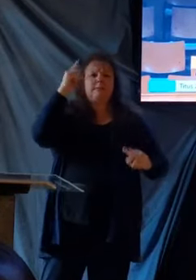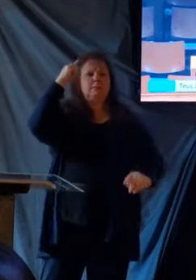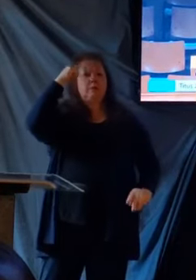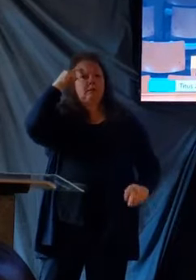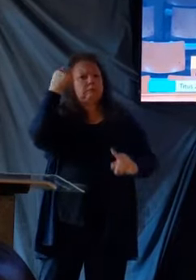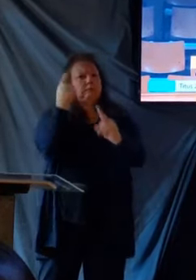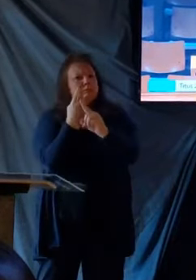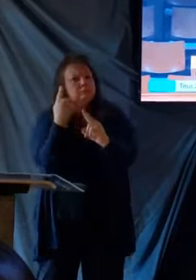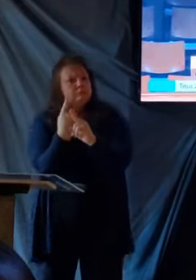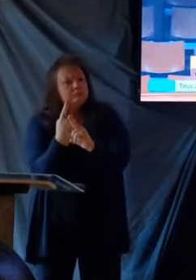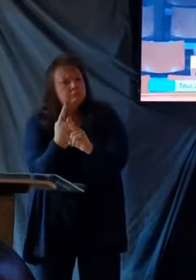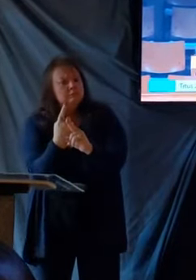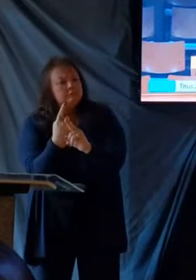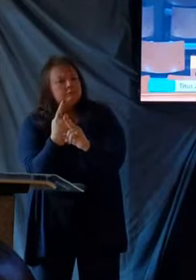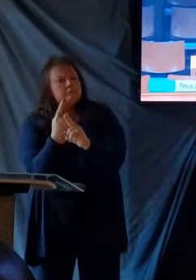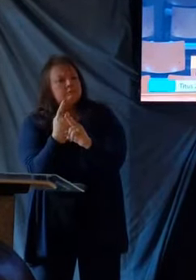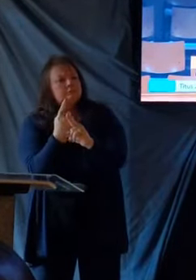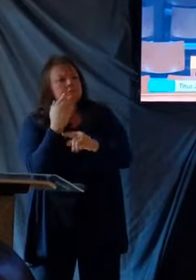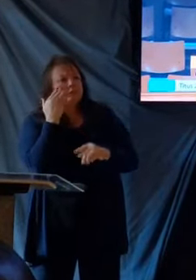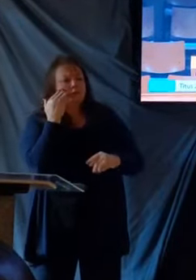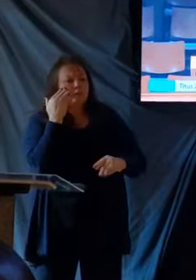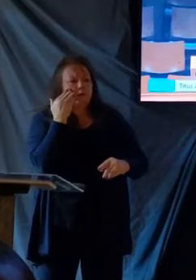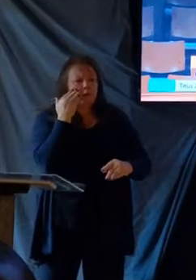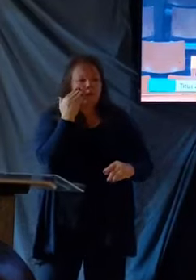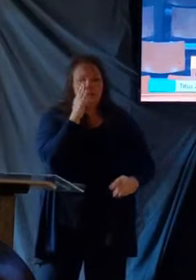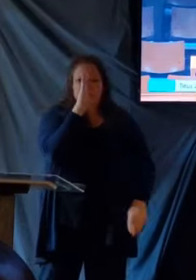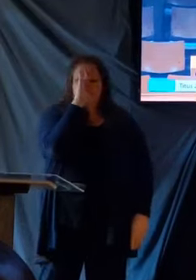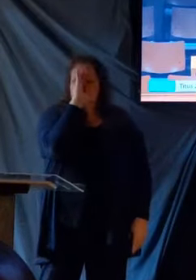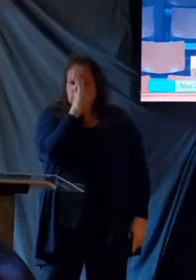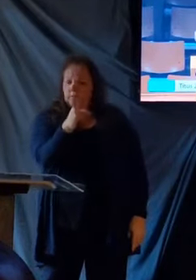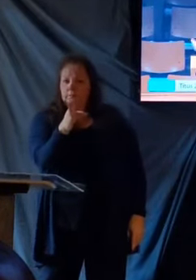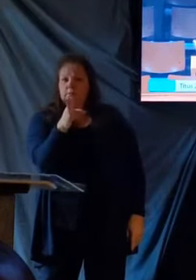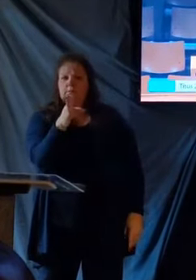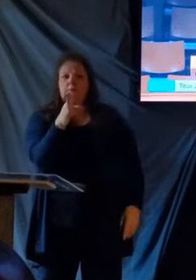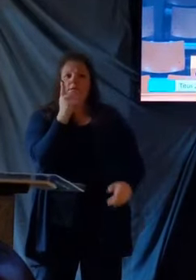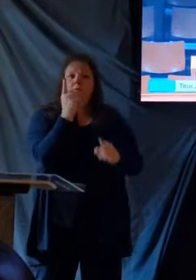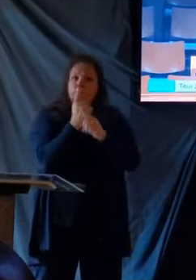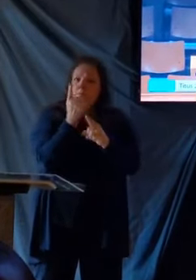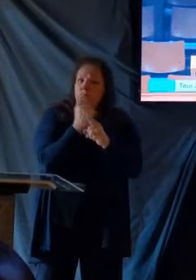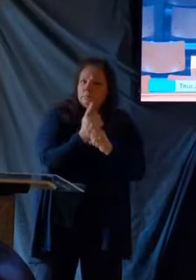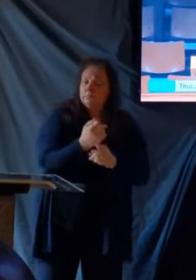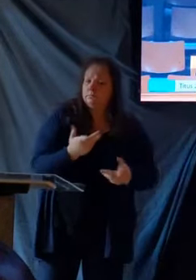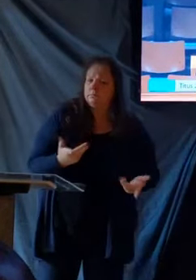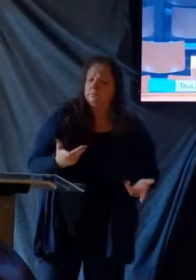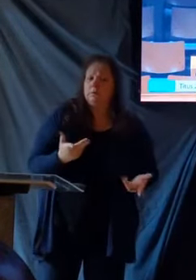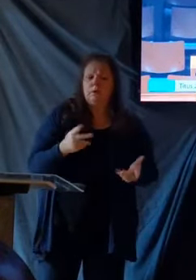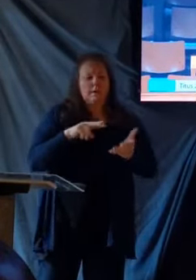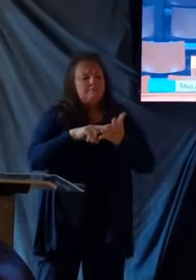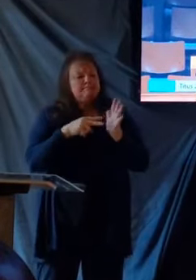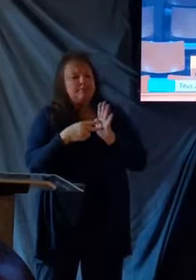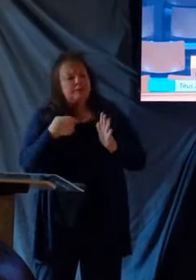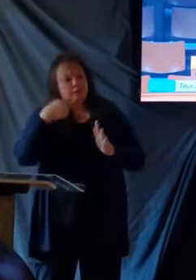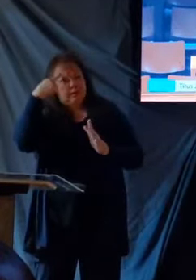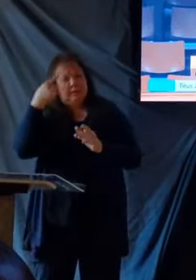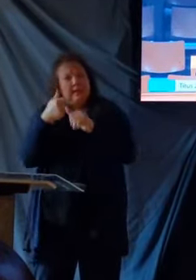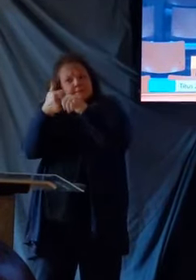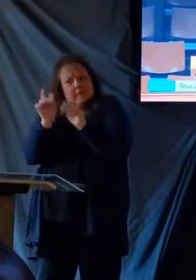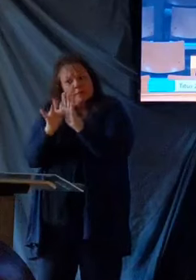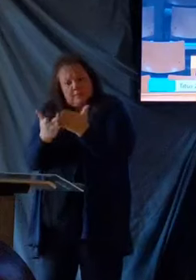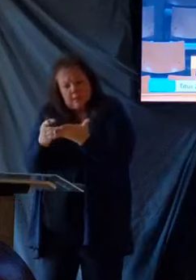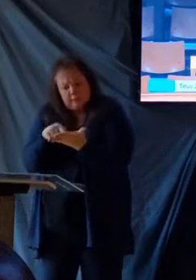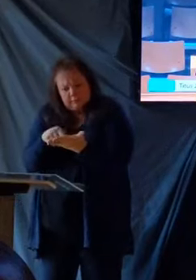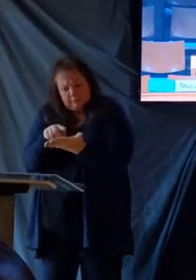soundly, you know, soberly, correctly. And that means we think biblically. Our